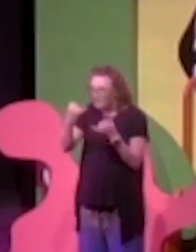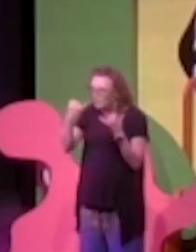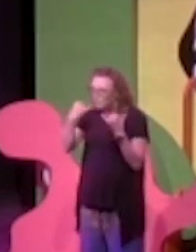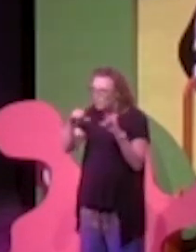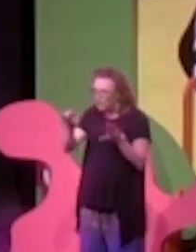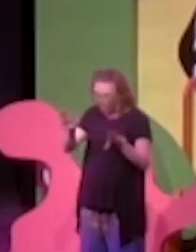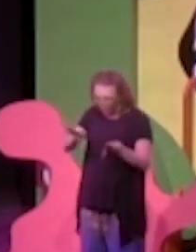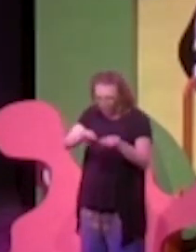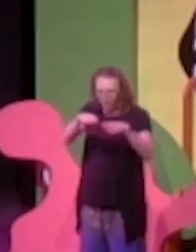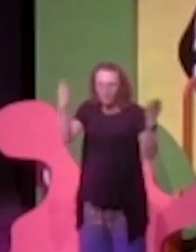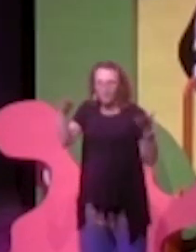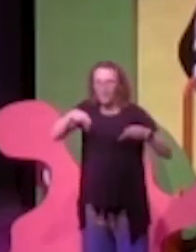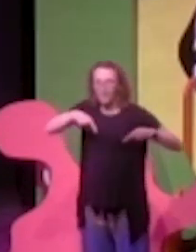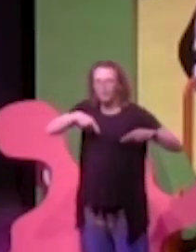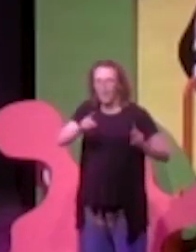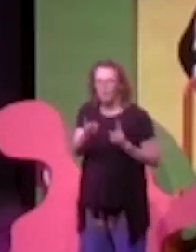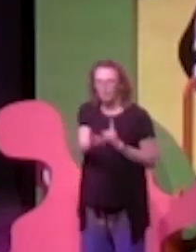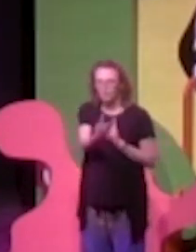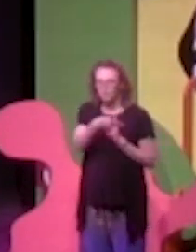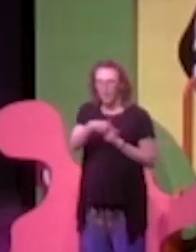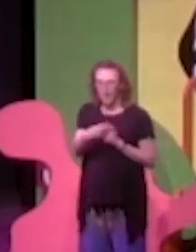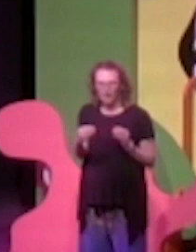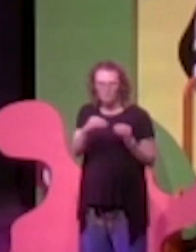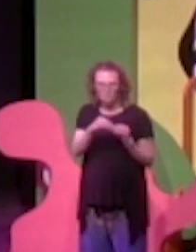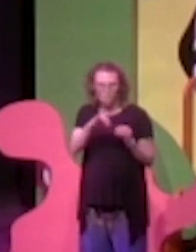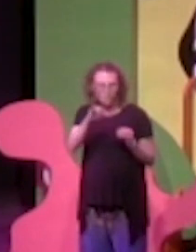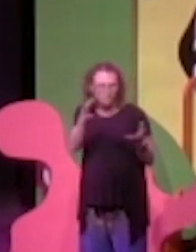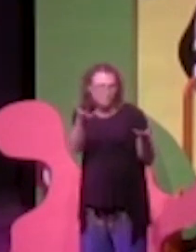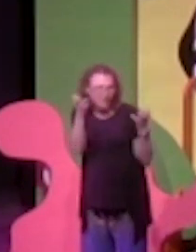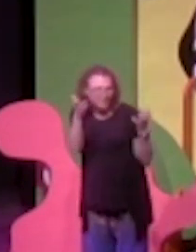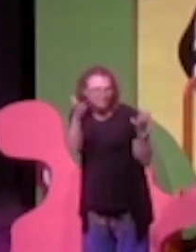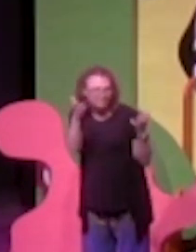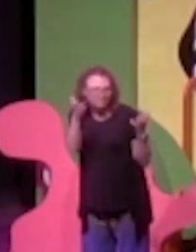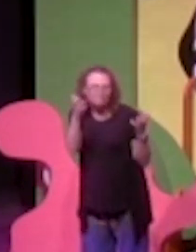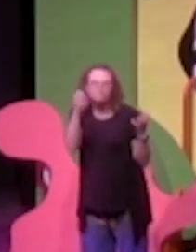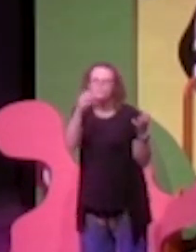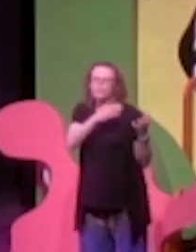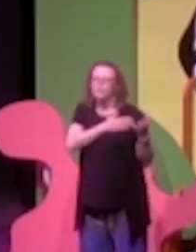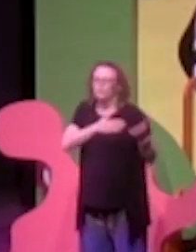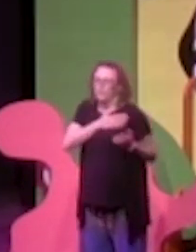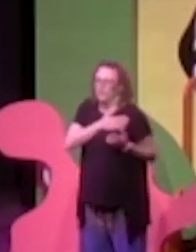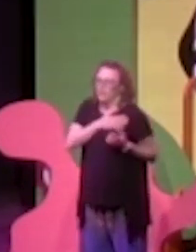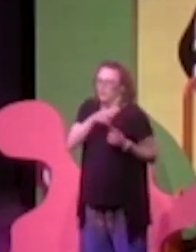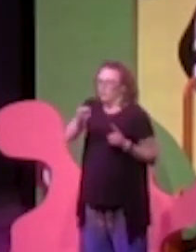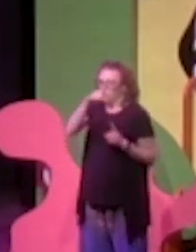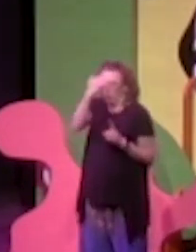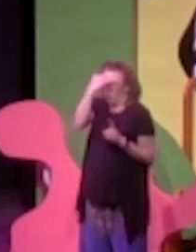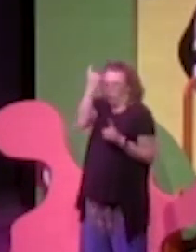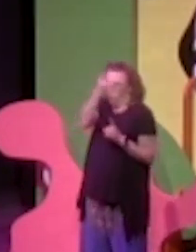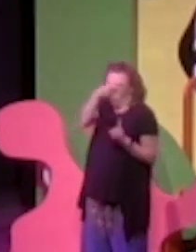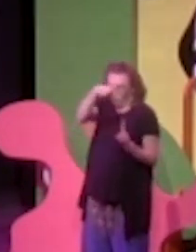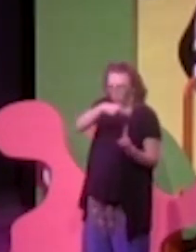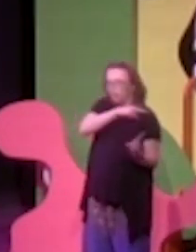open. So please, if you know anyone who qualifies, go to my website,